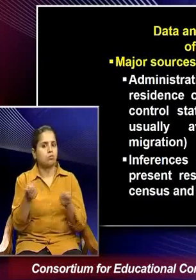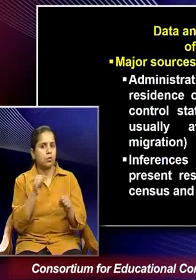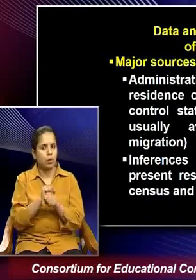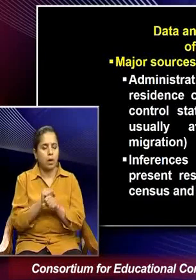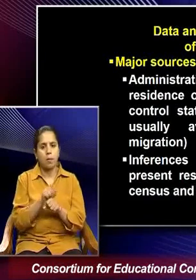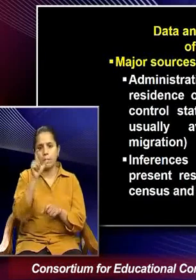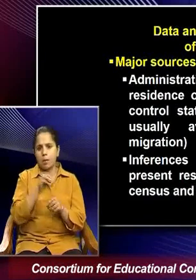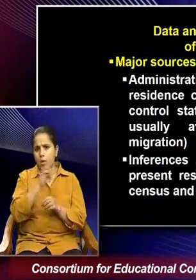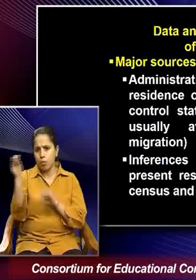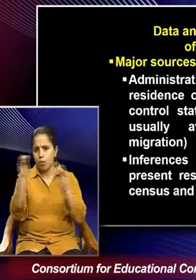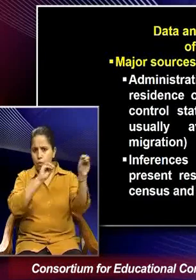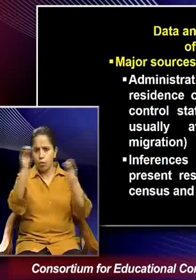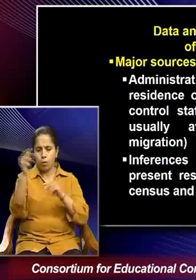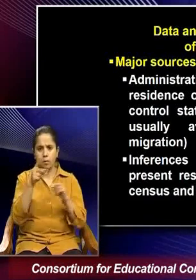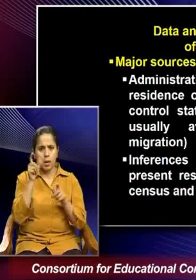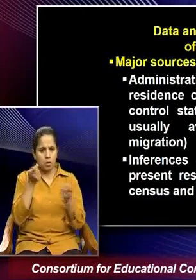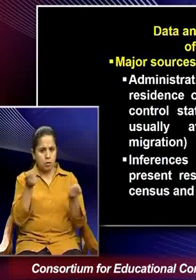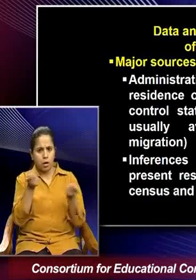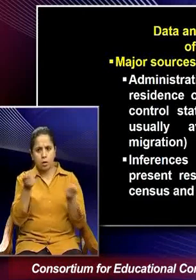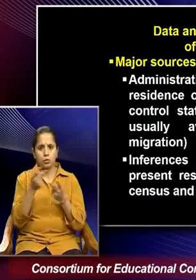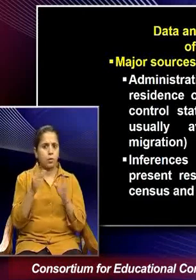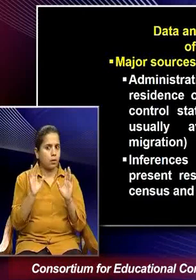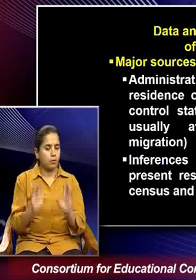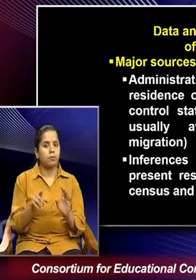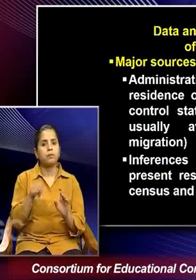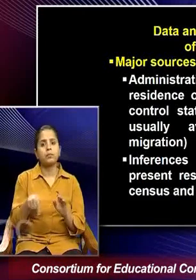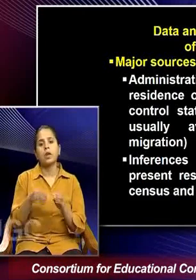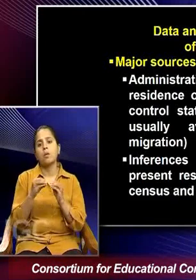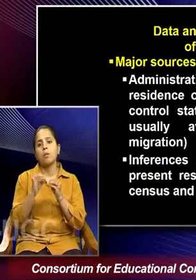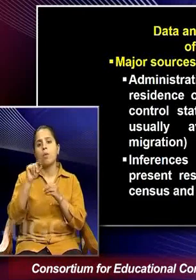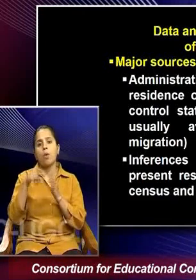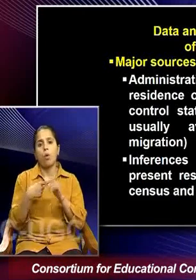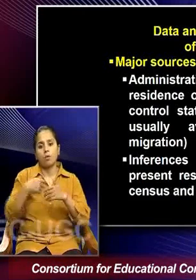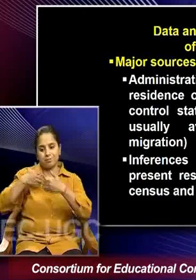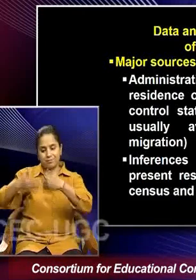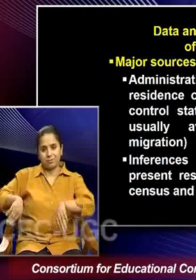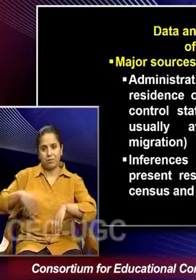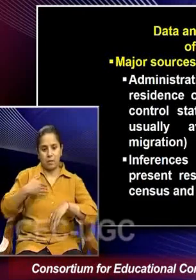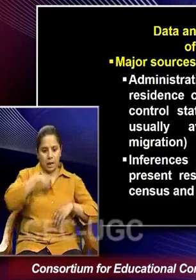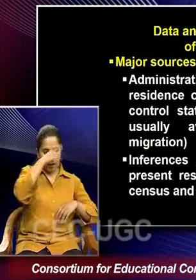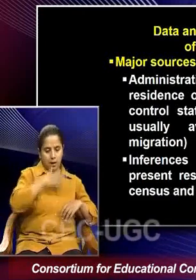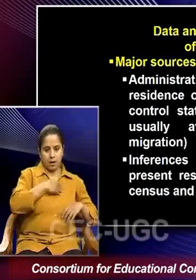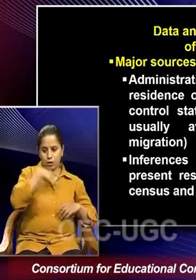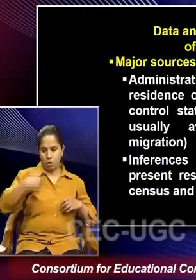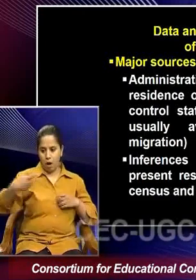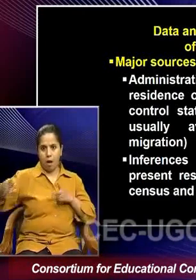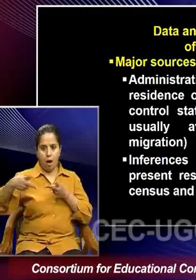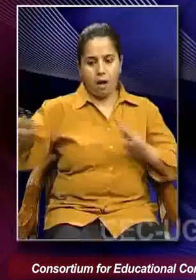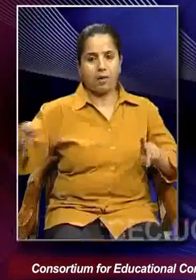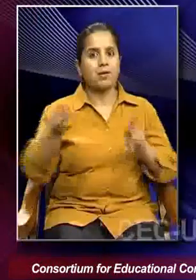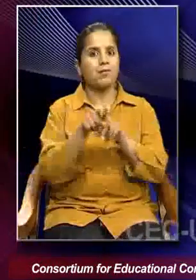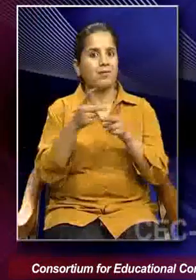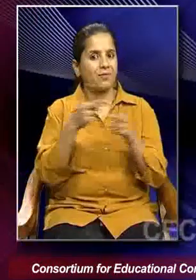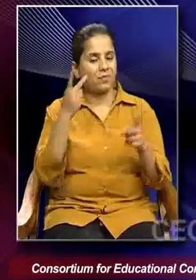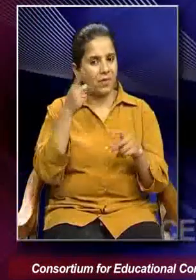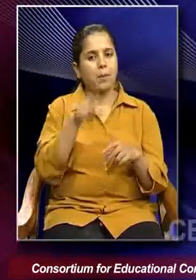the movement of individual and population in the border areas, different kinds of exit clearances for coming in